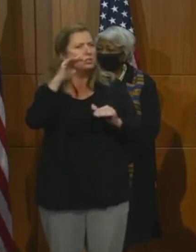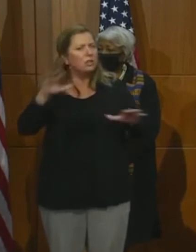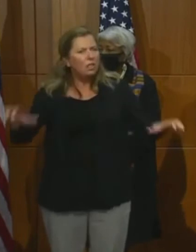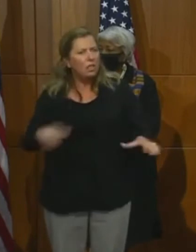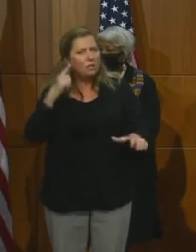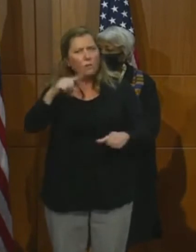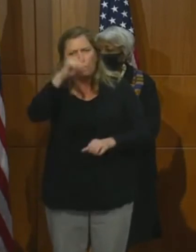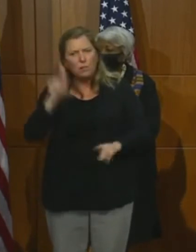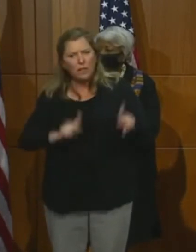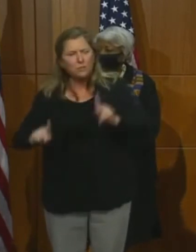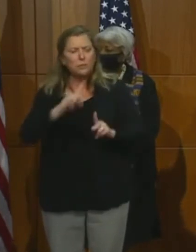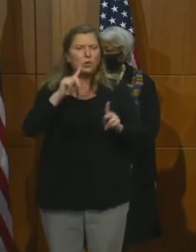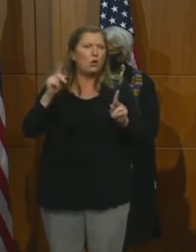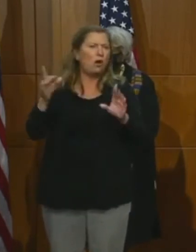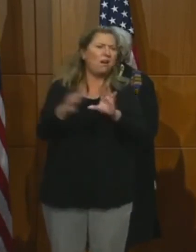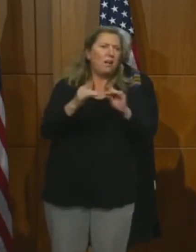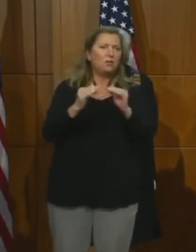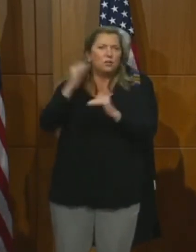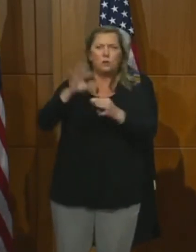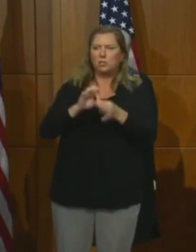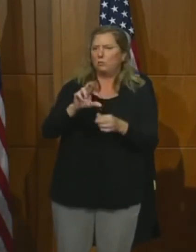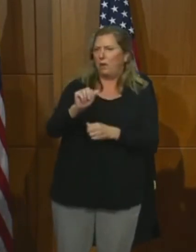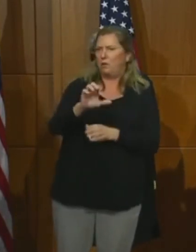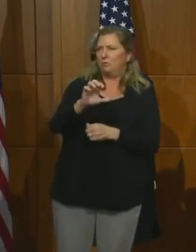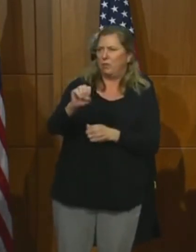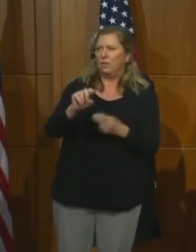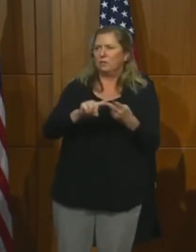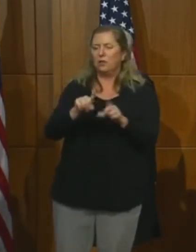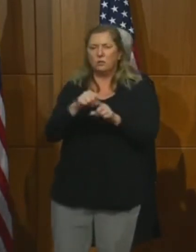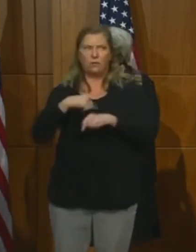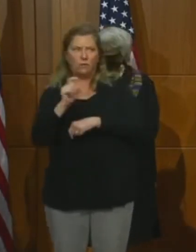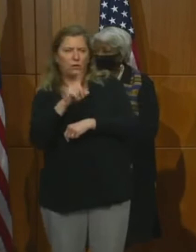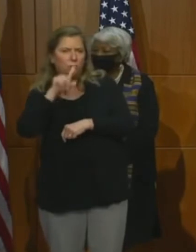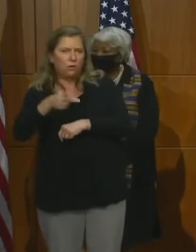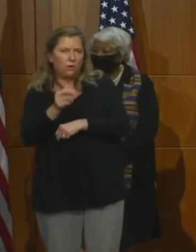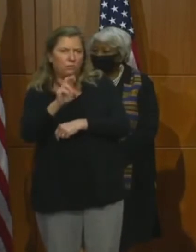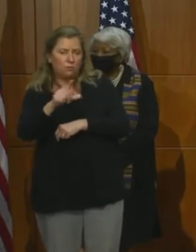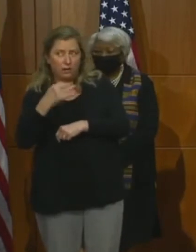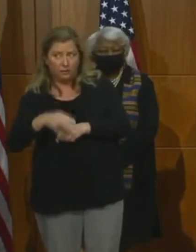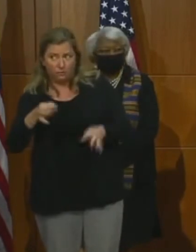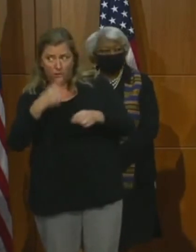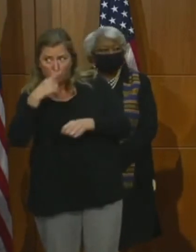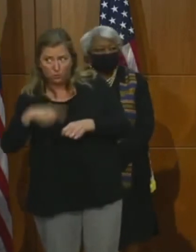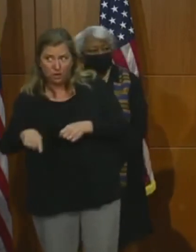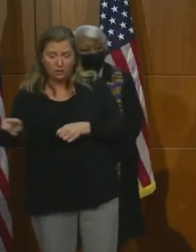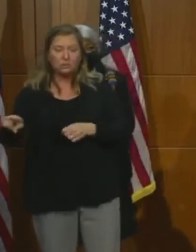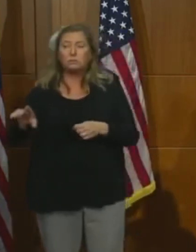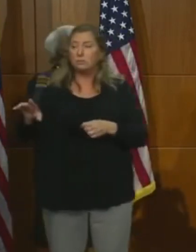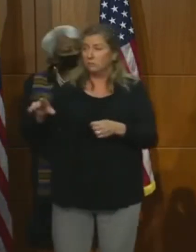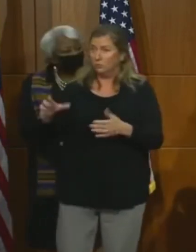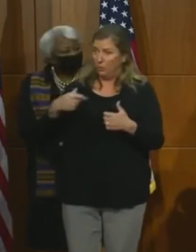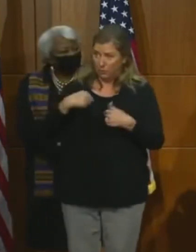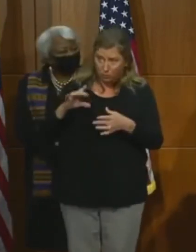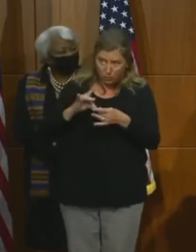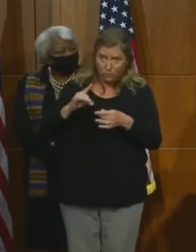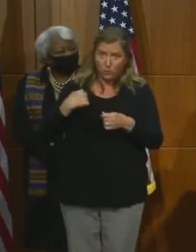and making too much of race. And then I've had a question for Pharrell, if you don't mind. Yes, good. So you would like me to